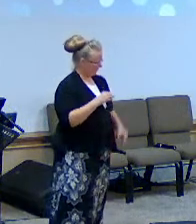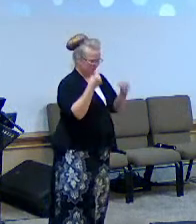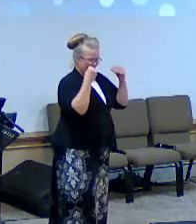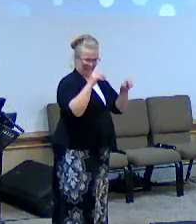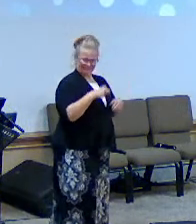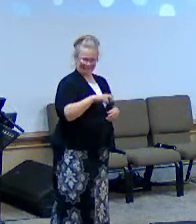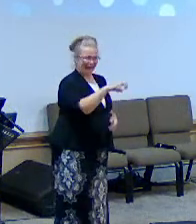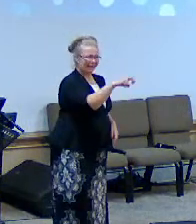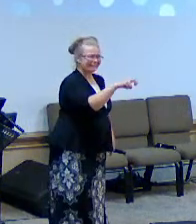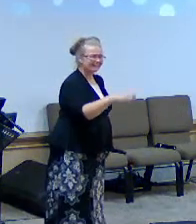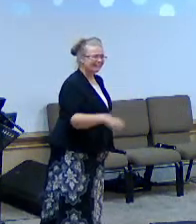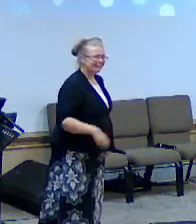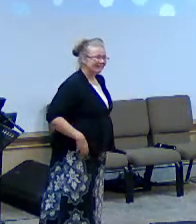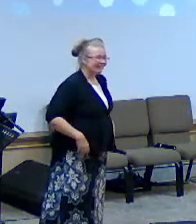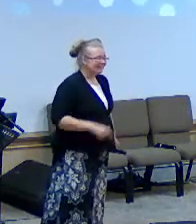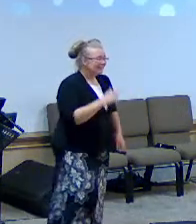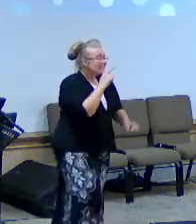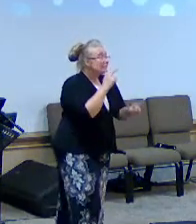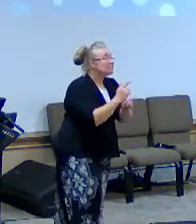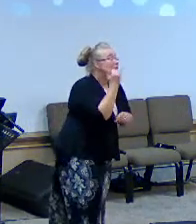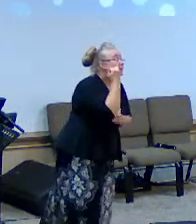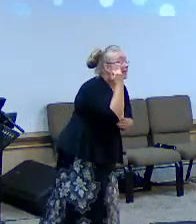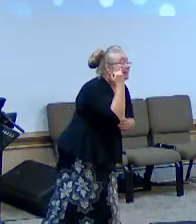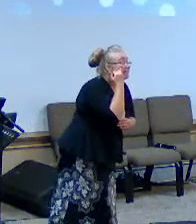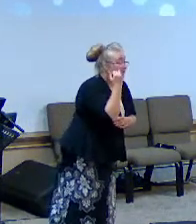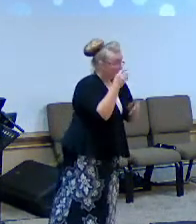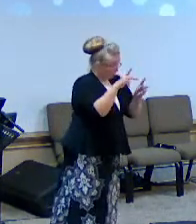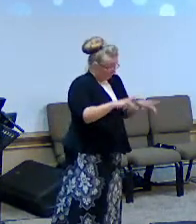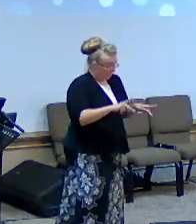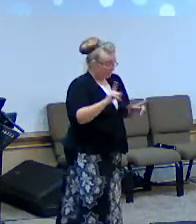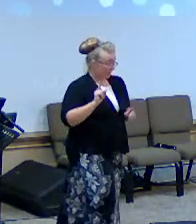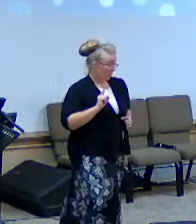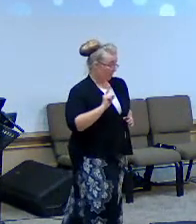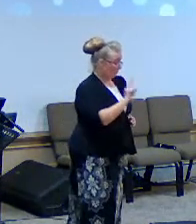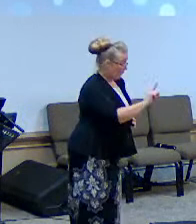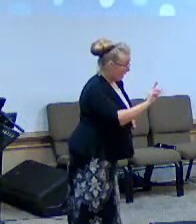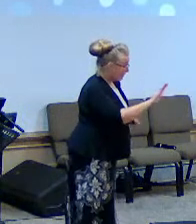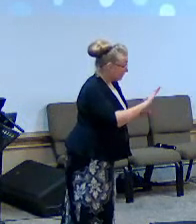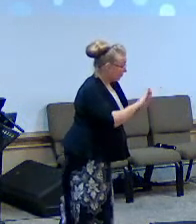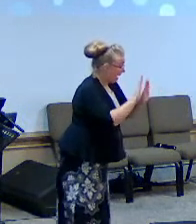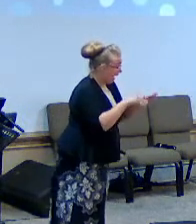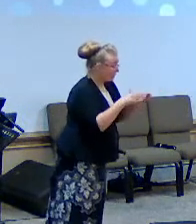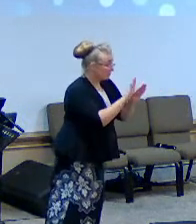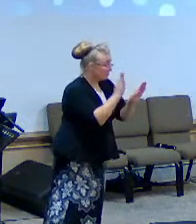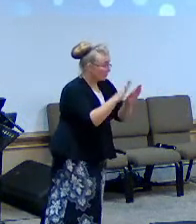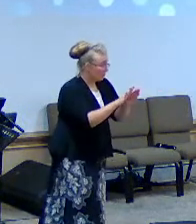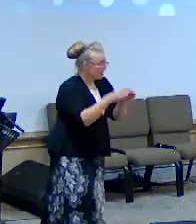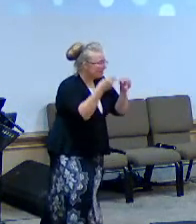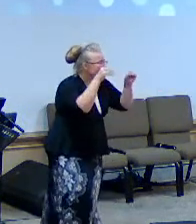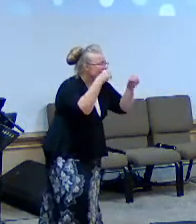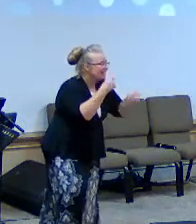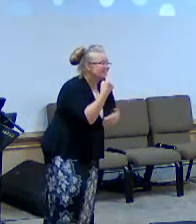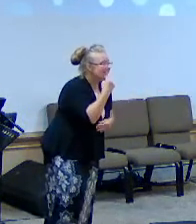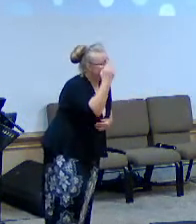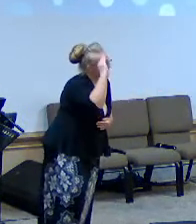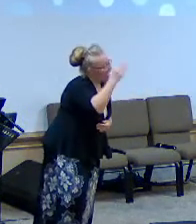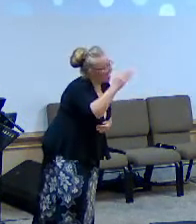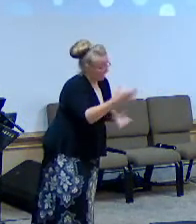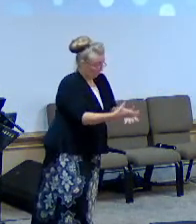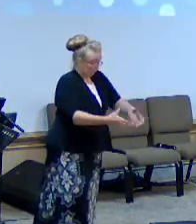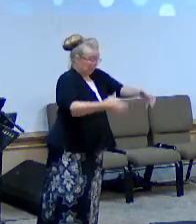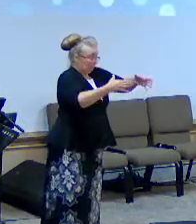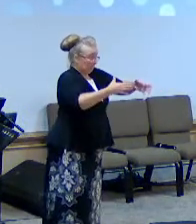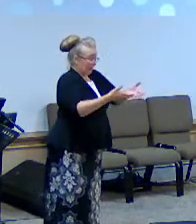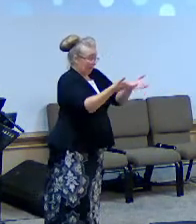God. Sister, but if they came to your door and were selling, say, hey, you know, here's a sack of